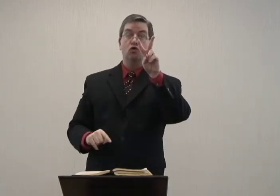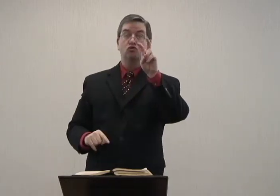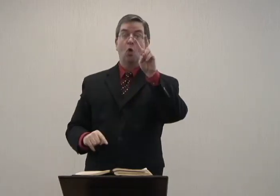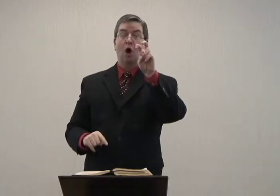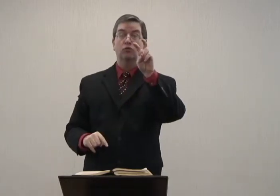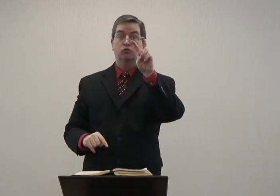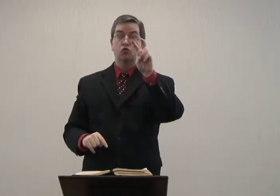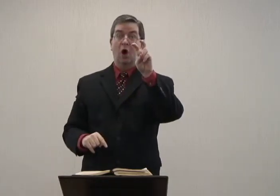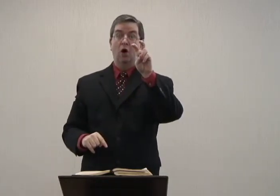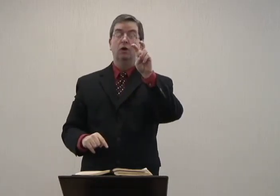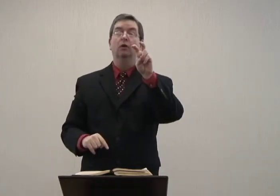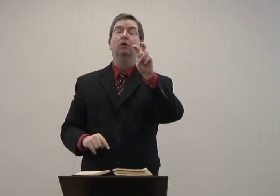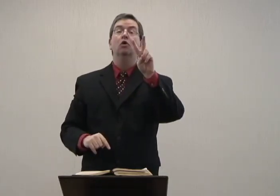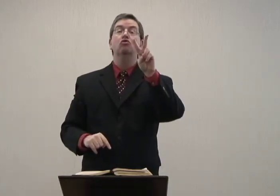Every month, $200.